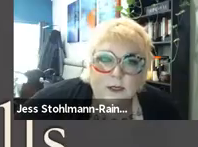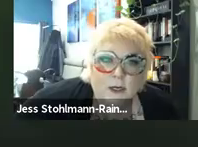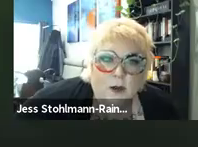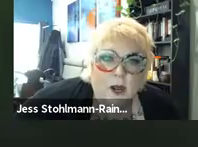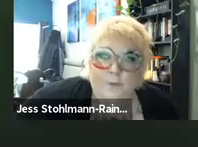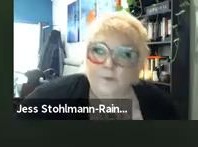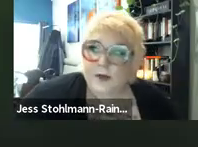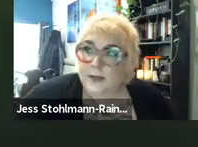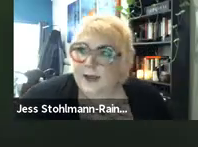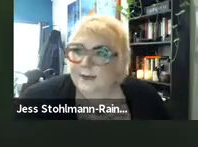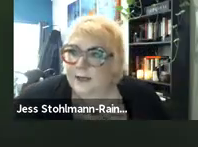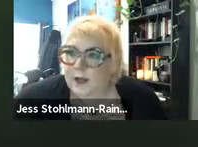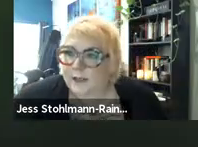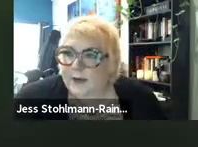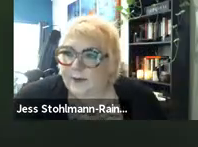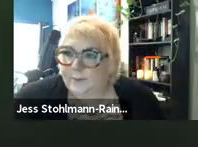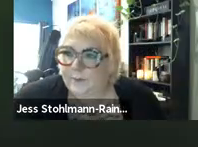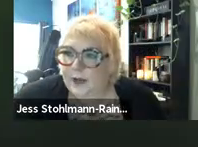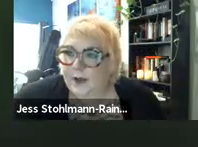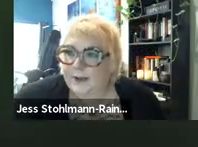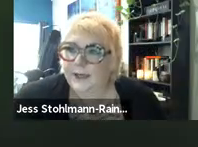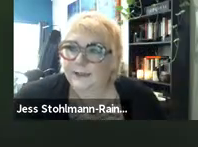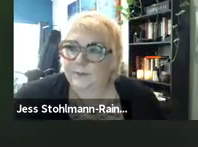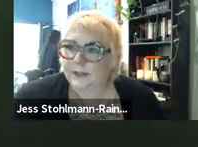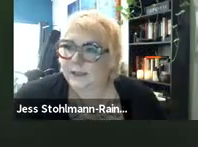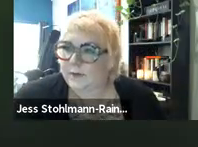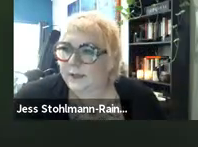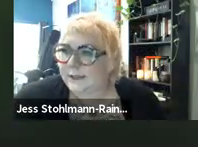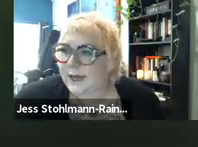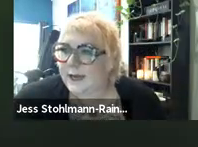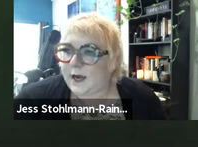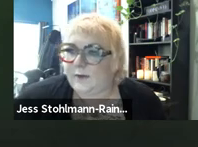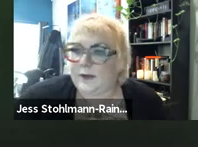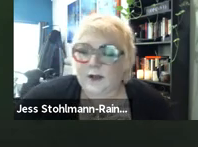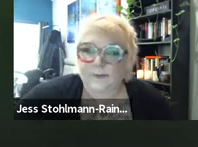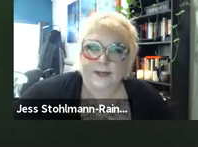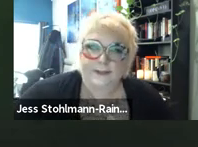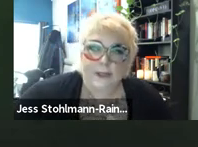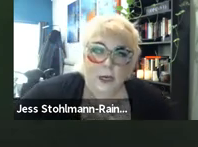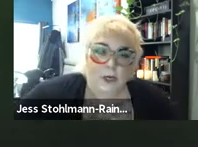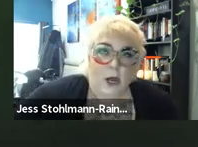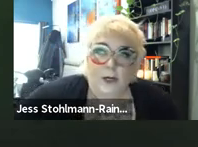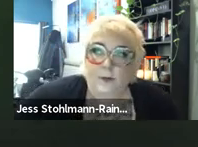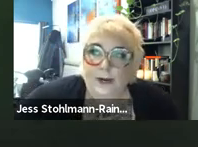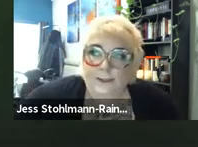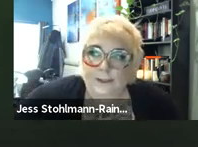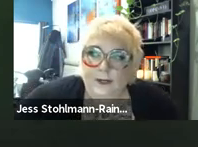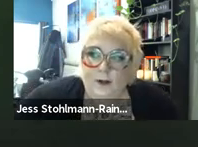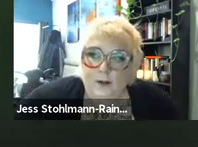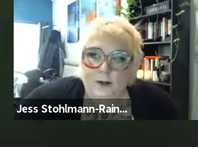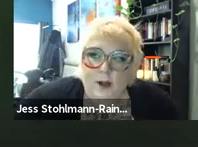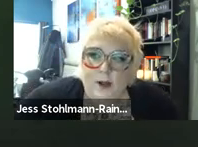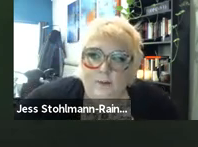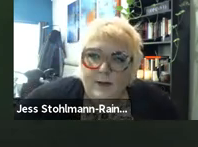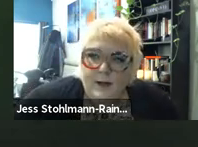out um with a land acknowledgement uh i think it's important to note that this kind of acknowledgement is not a new practice